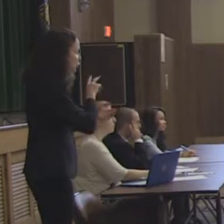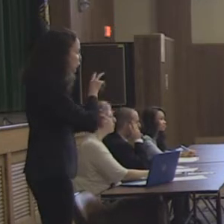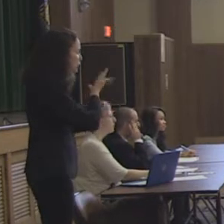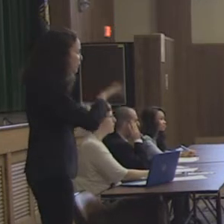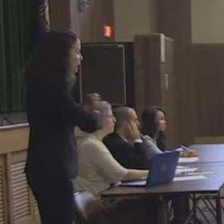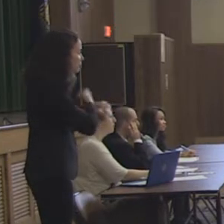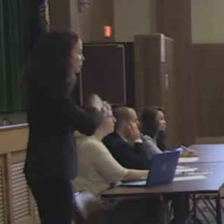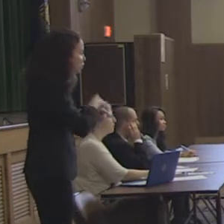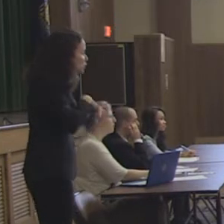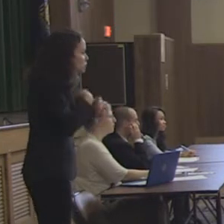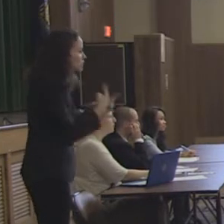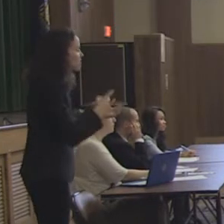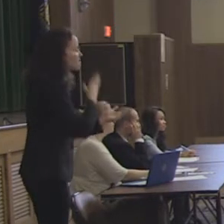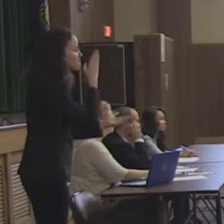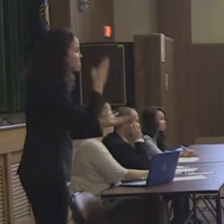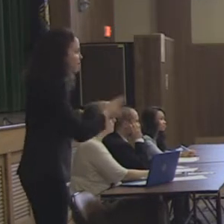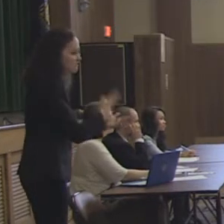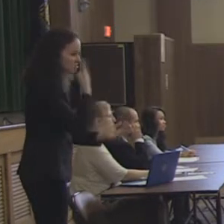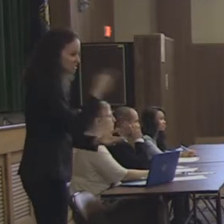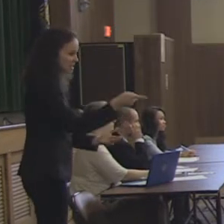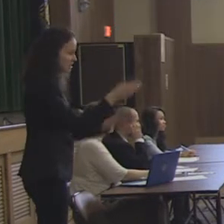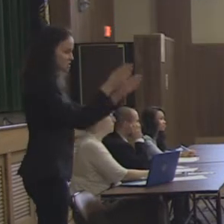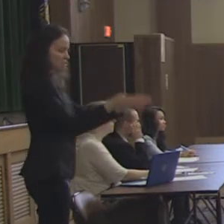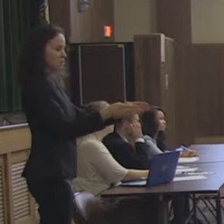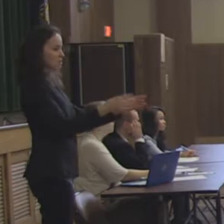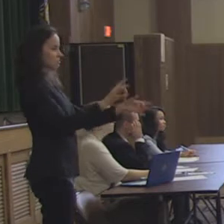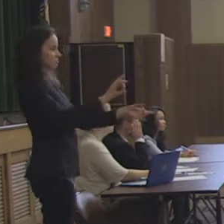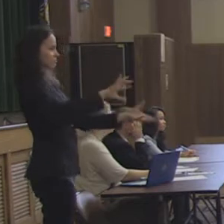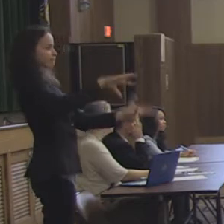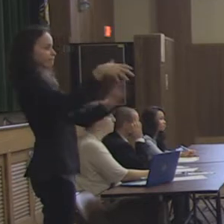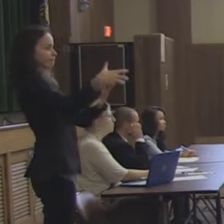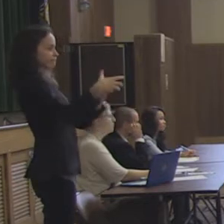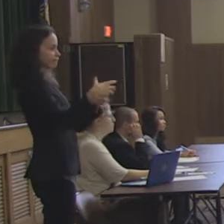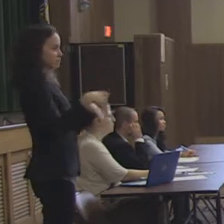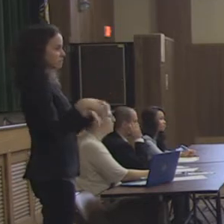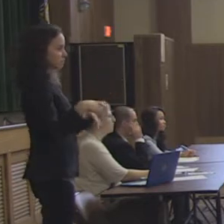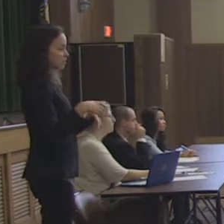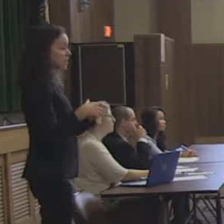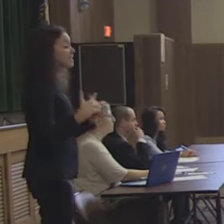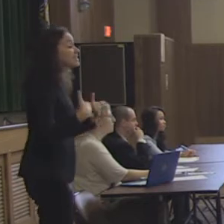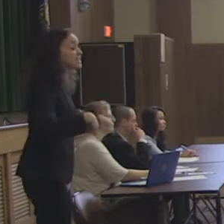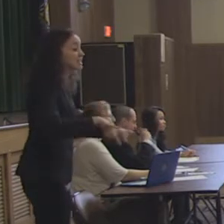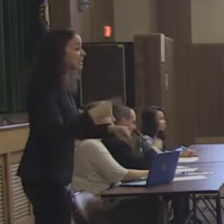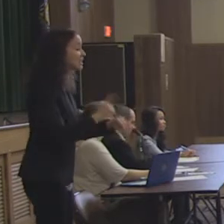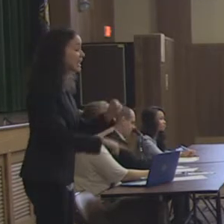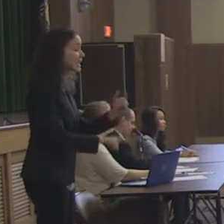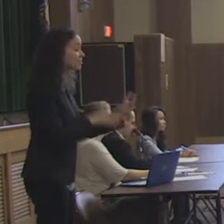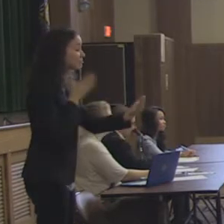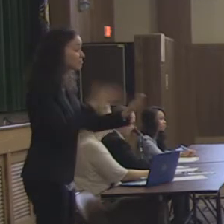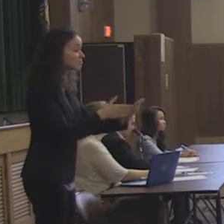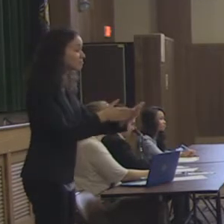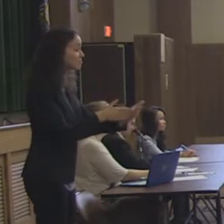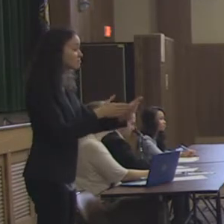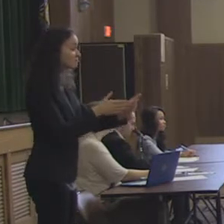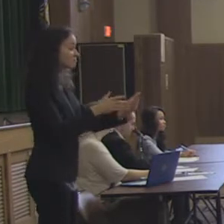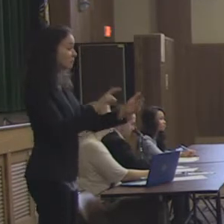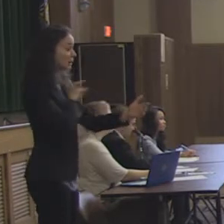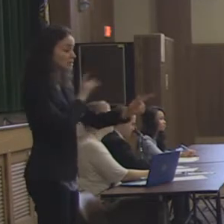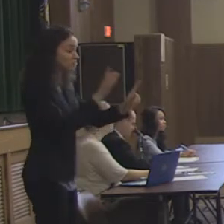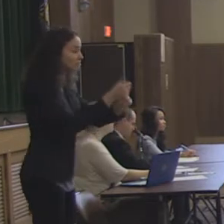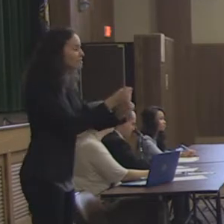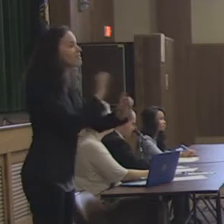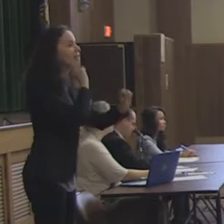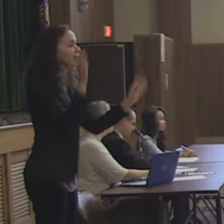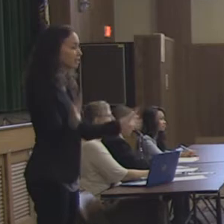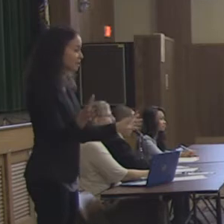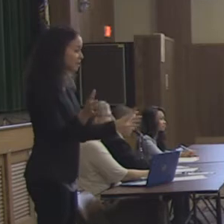case like this. Okay, to this day, we can't get anybody charged. I'm not seeing my son right now,